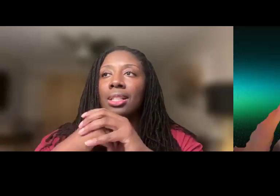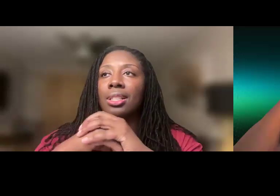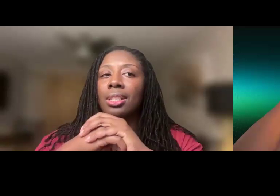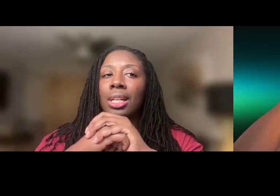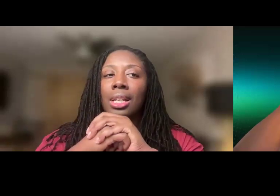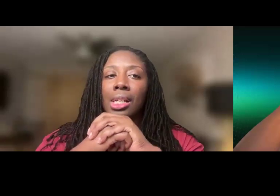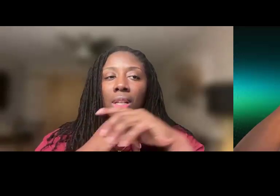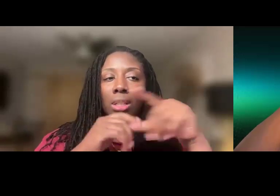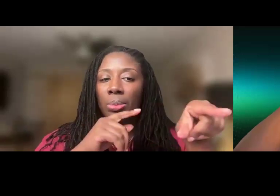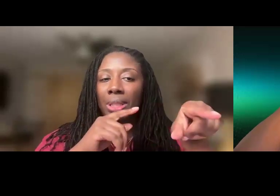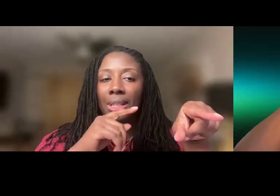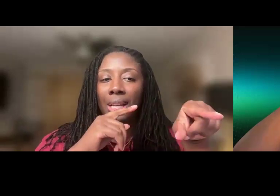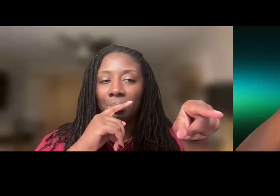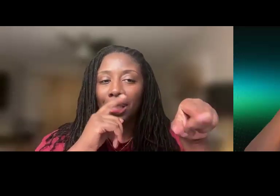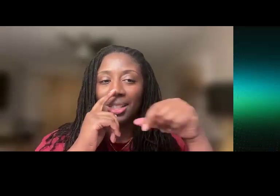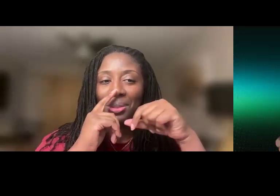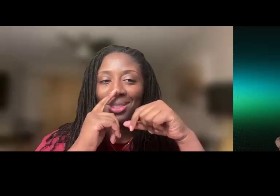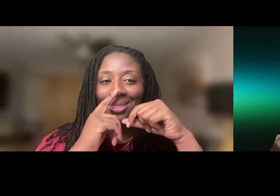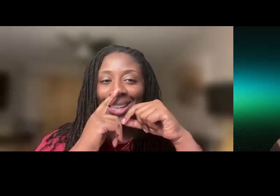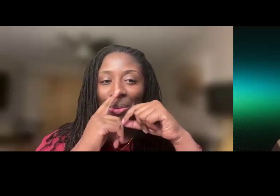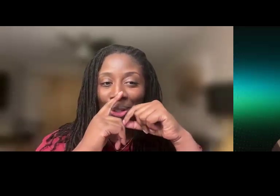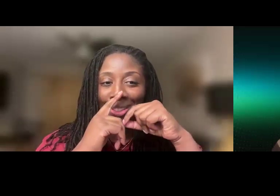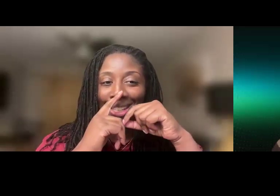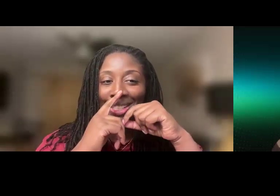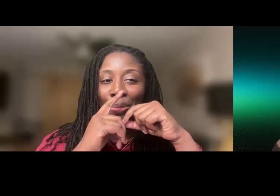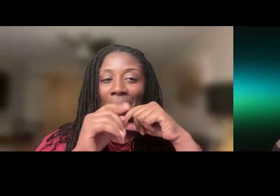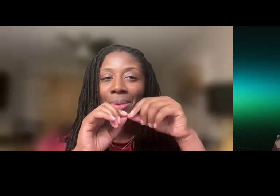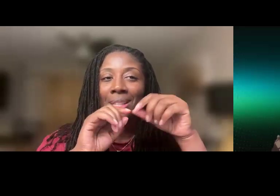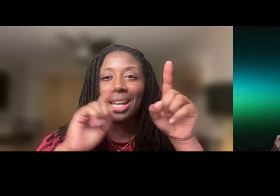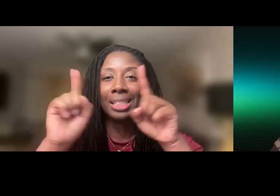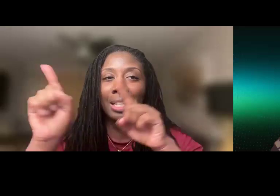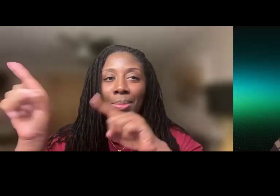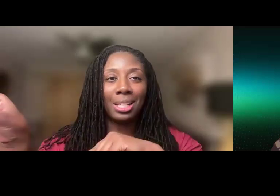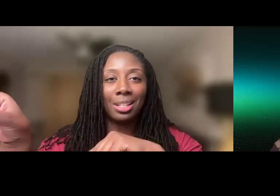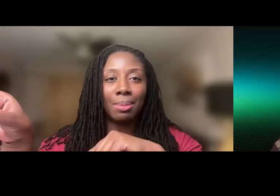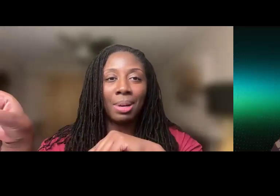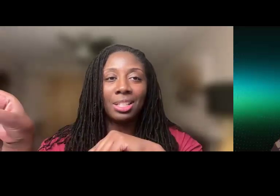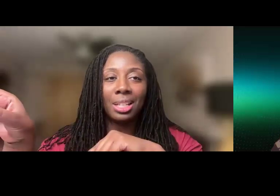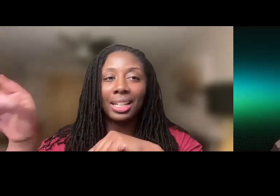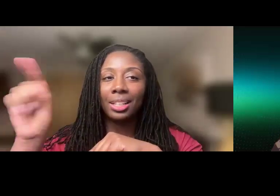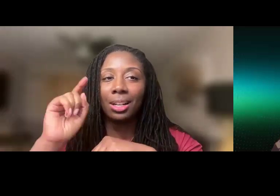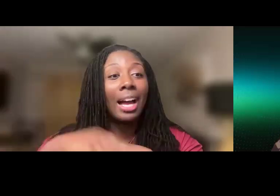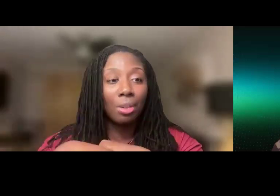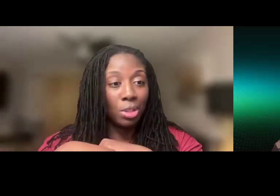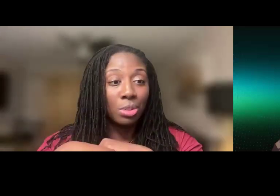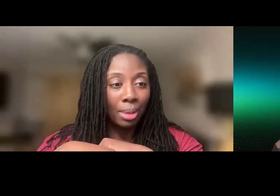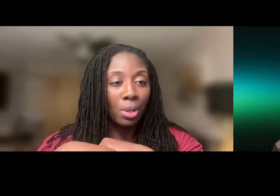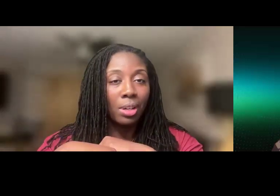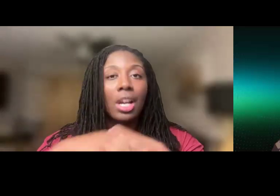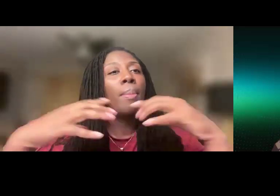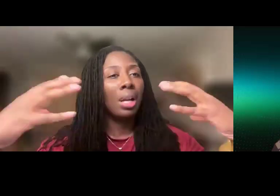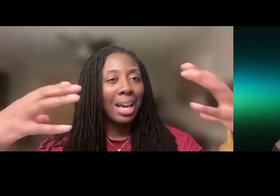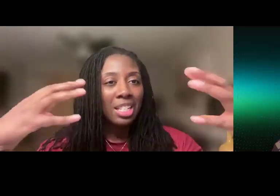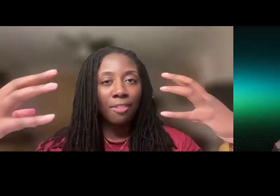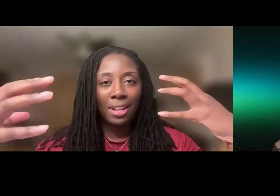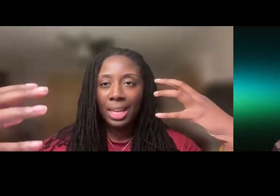say things to see, oh, she didn't like when I use that word. And so maybe the next time I sell to somebody just like her, I don't use that